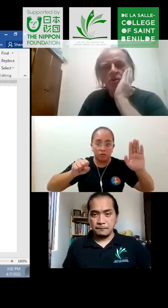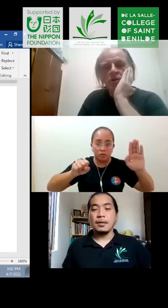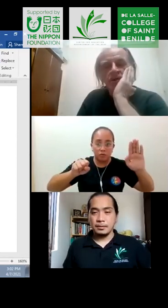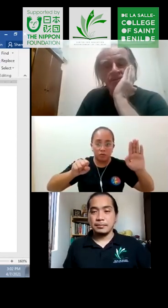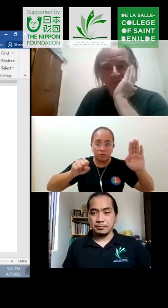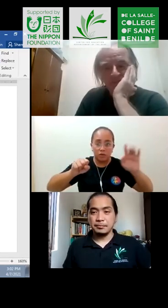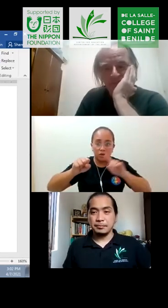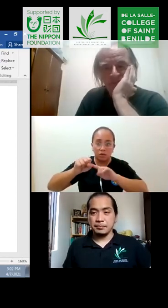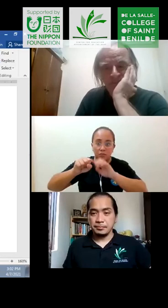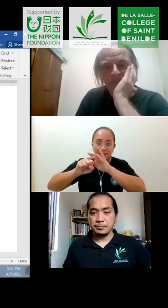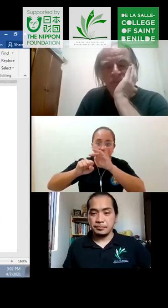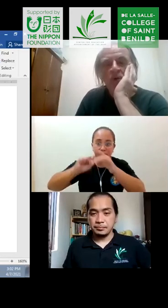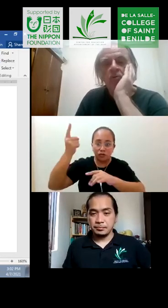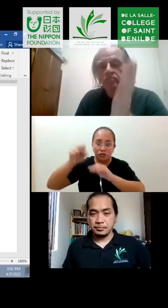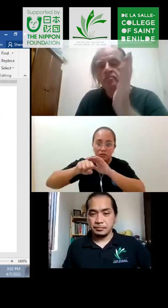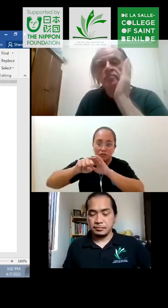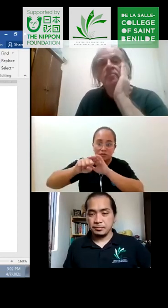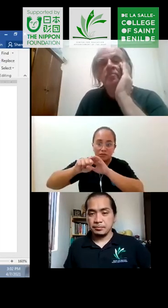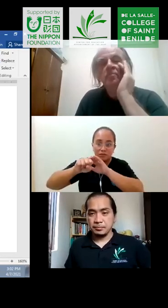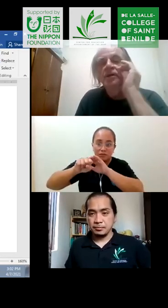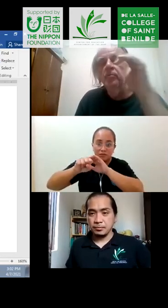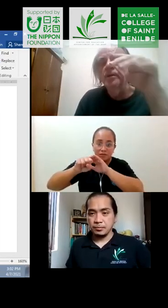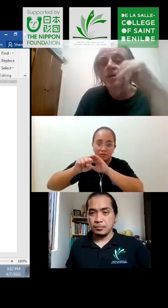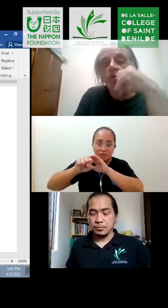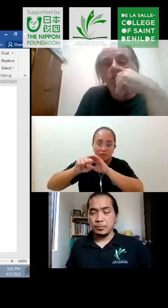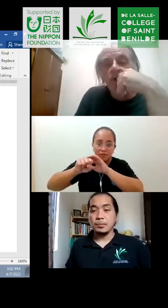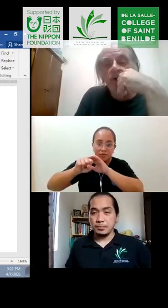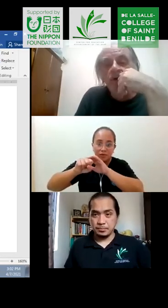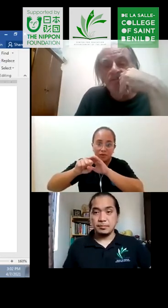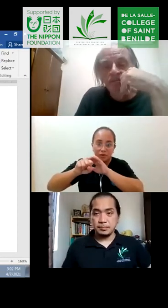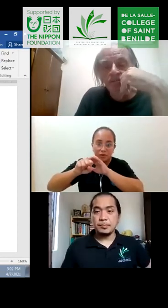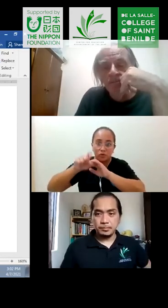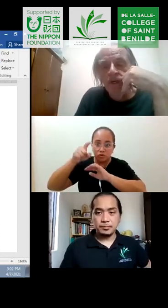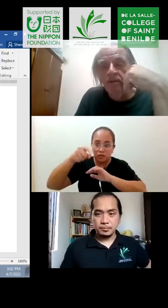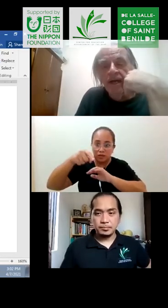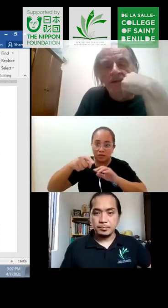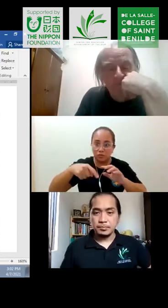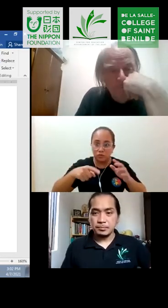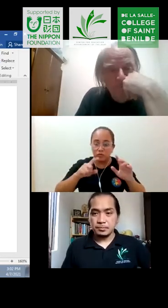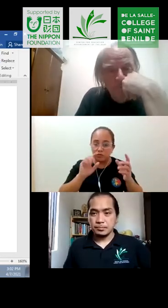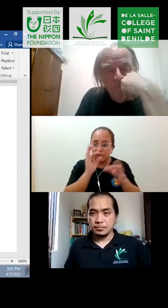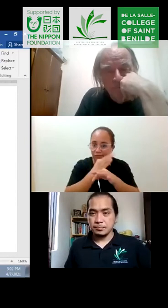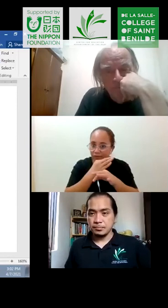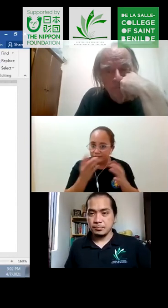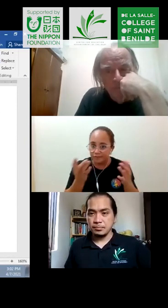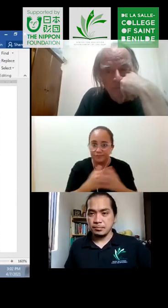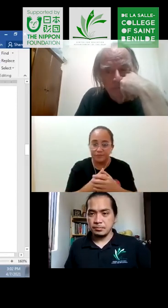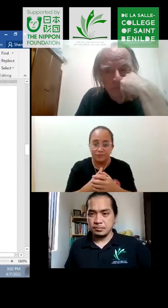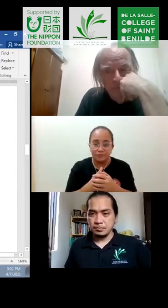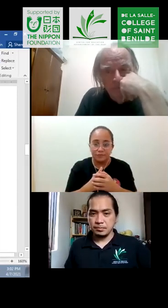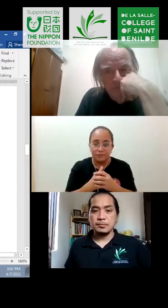this is earlier. So that's one thing you can work on now.